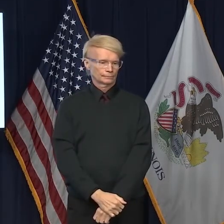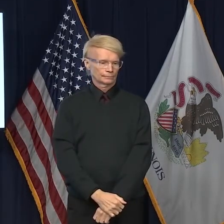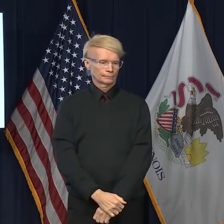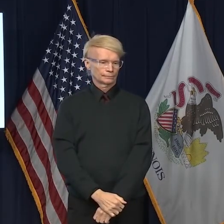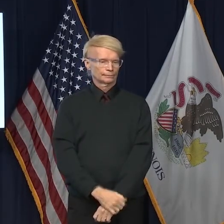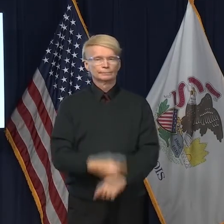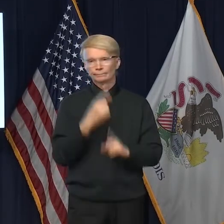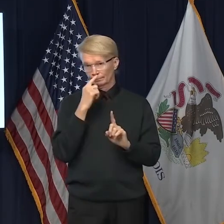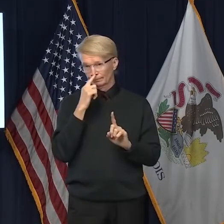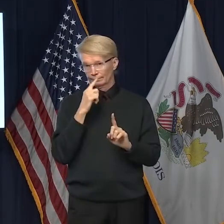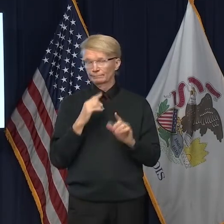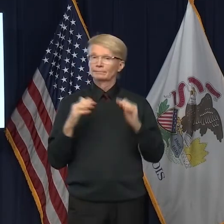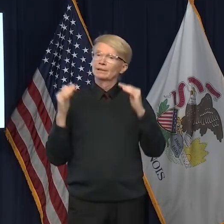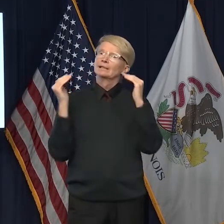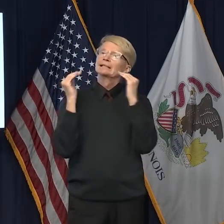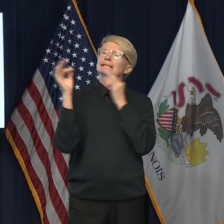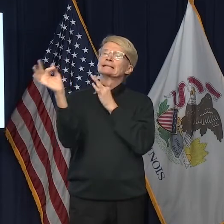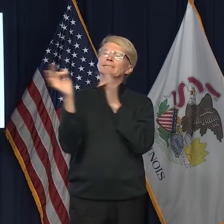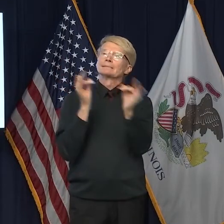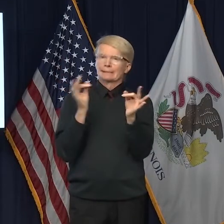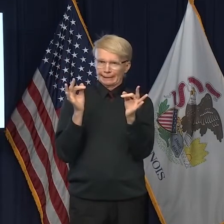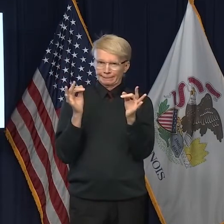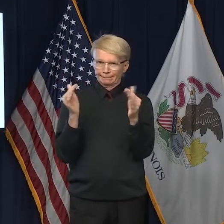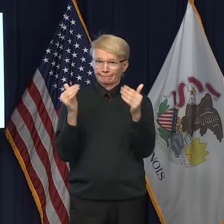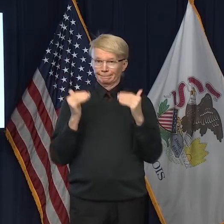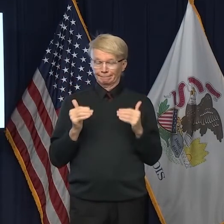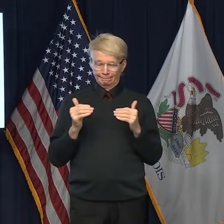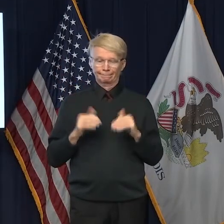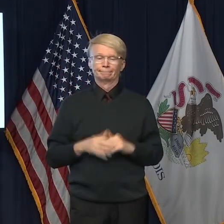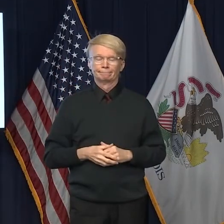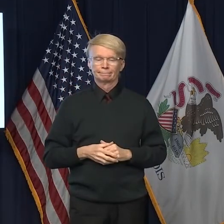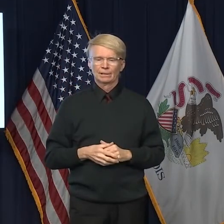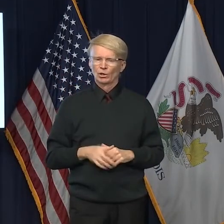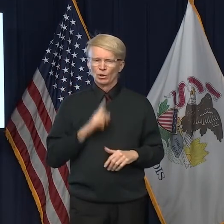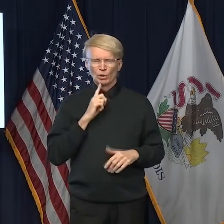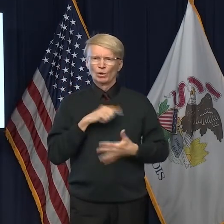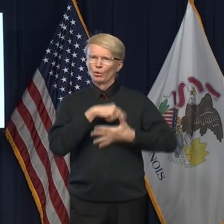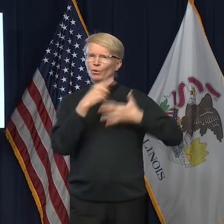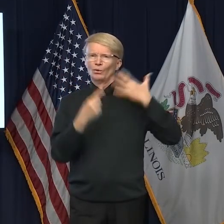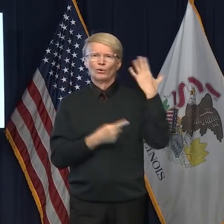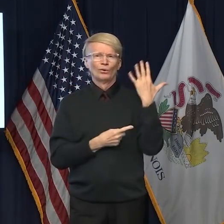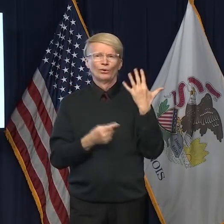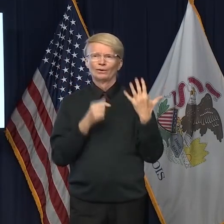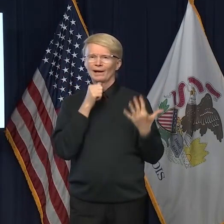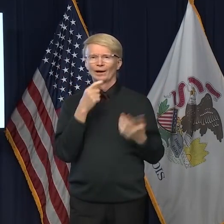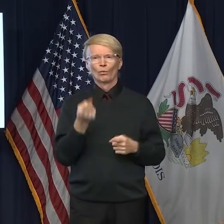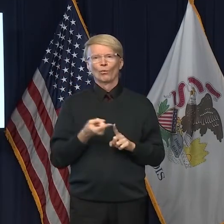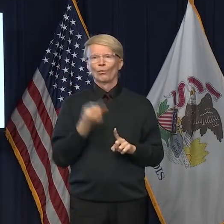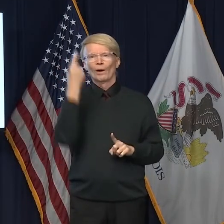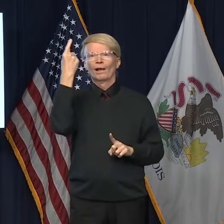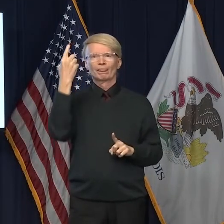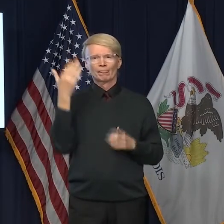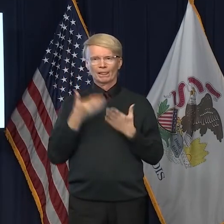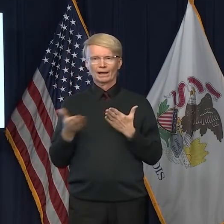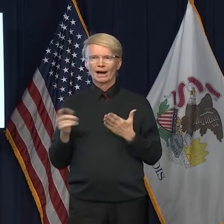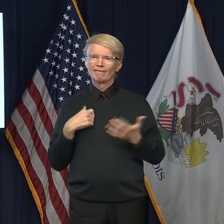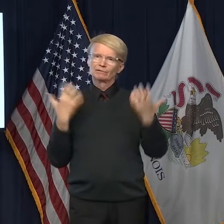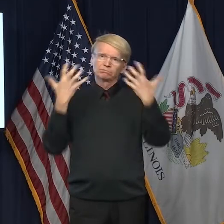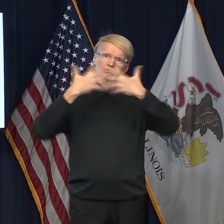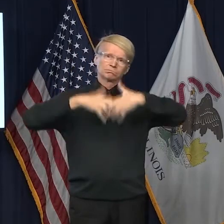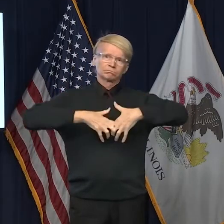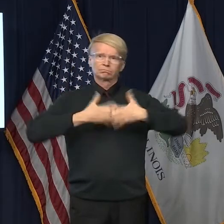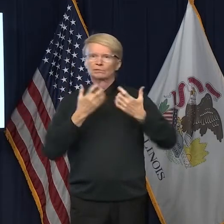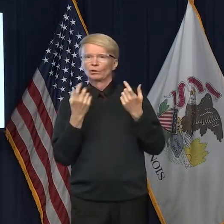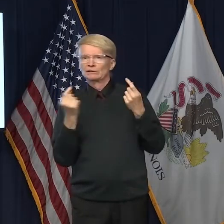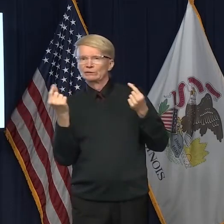If I could just level set by explaining that there are so many moving parts, and no matter what plan that we put forth, there's going